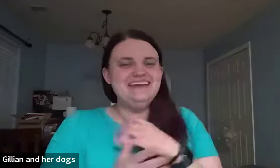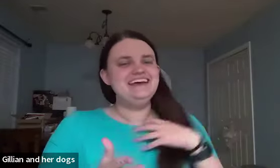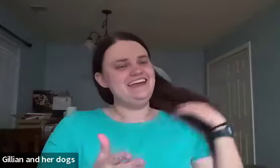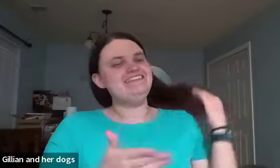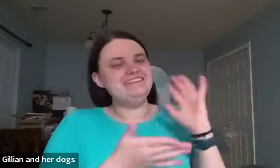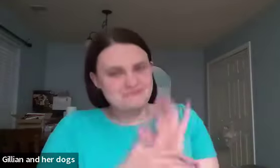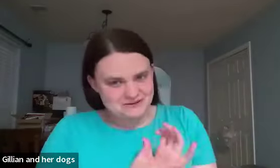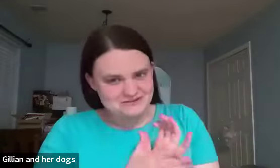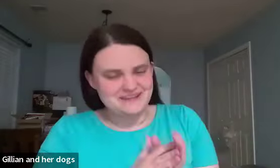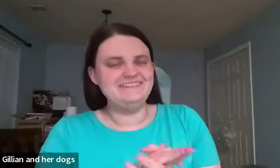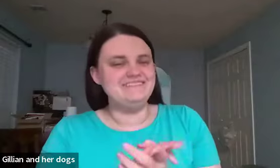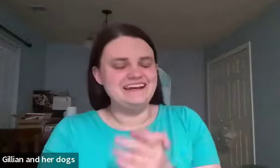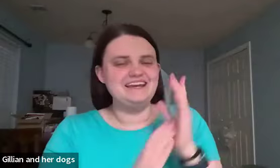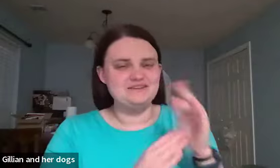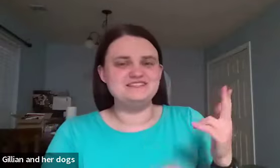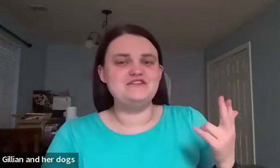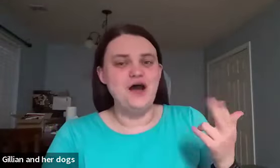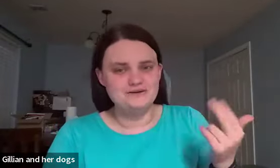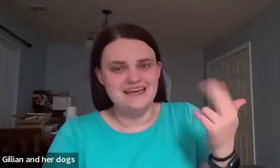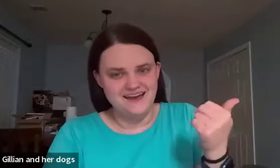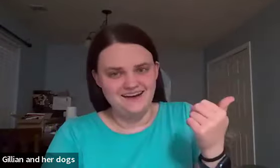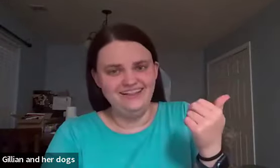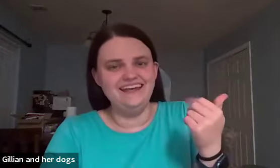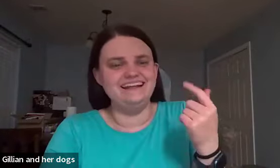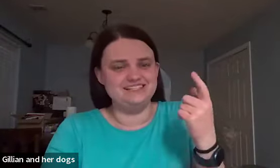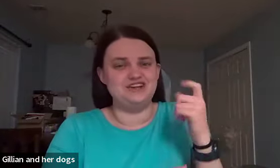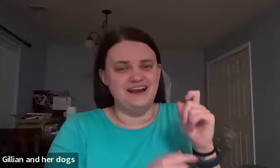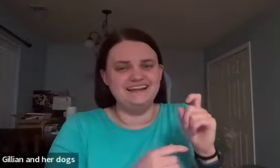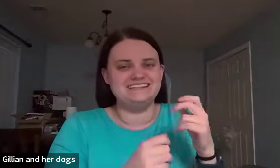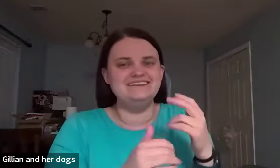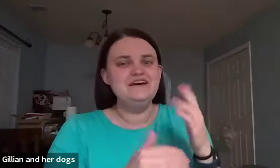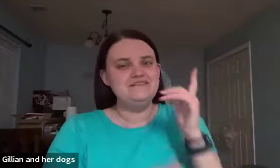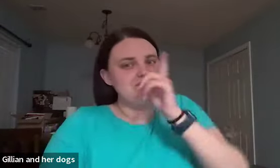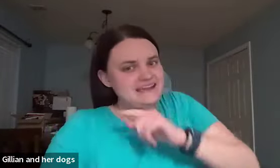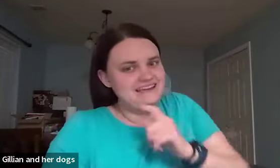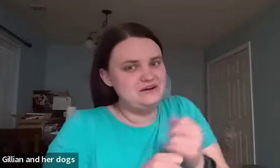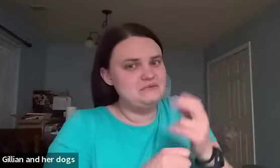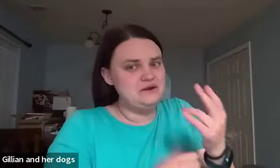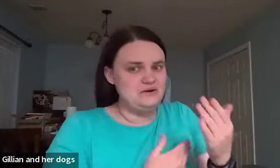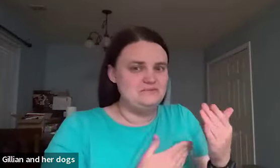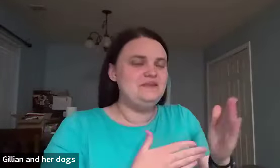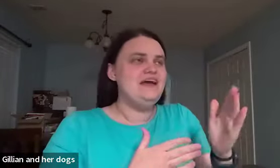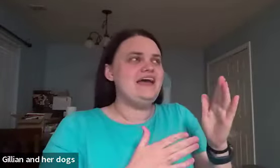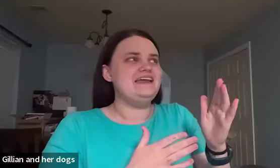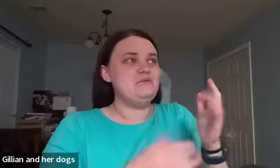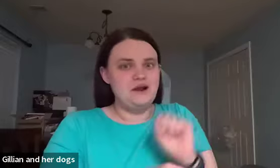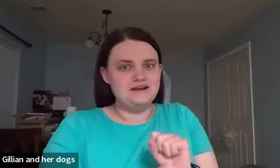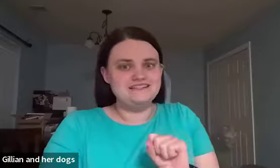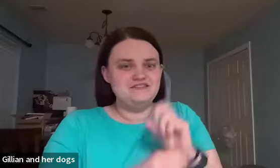in Uh, the movie when he goes into the hotel and he's trying to fake get a room and it Sure. works.